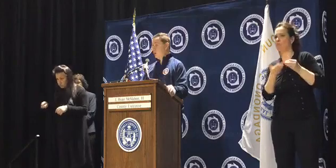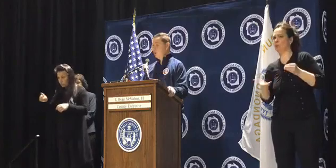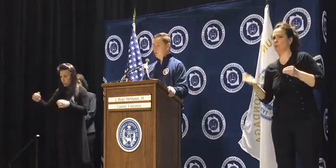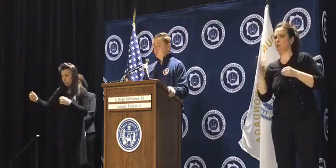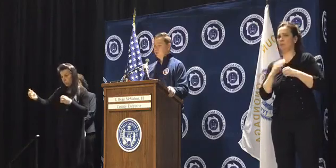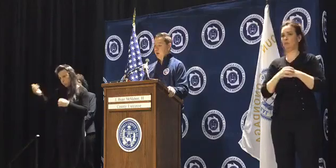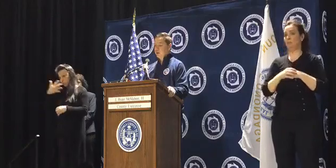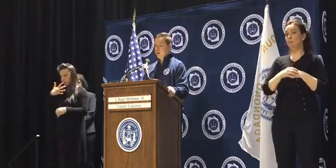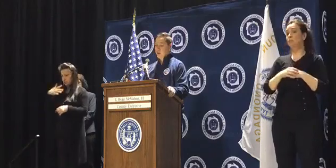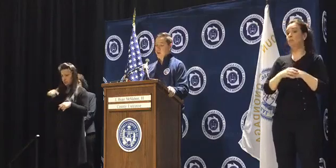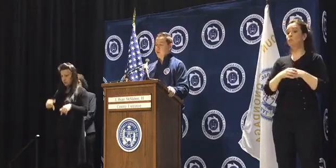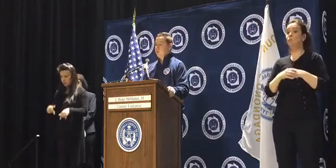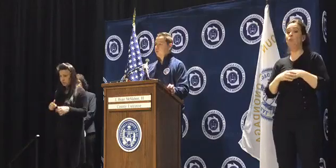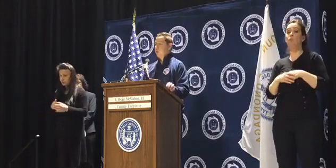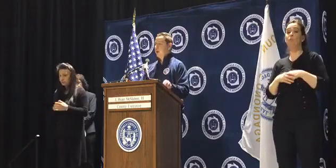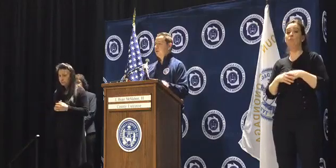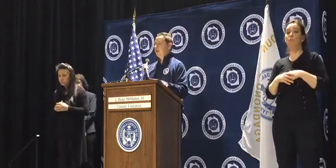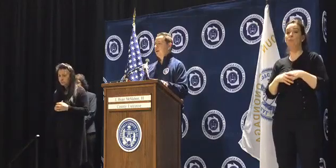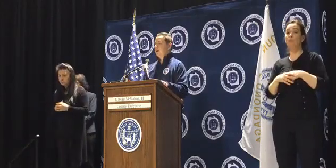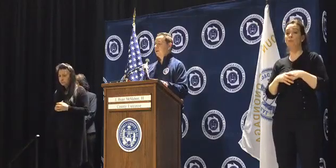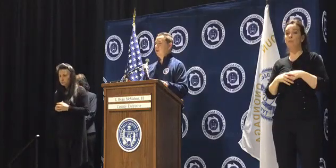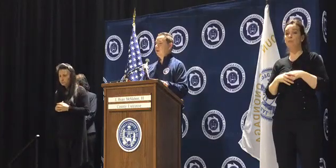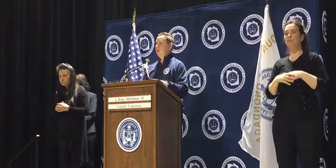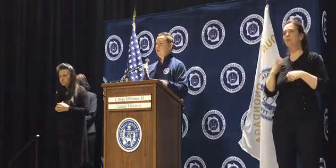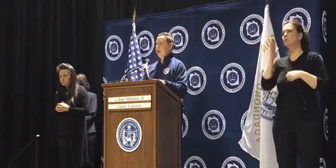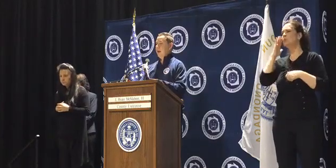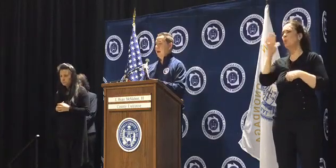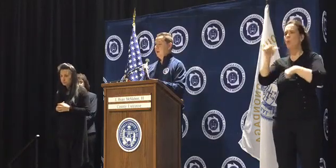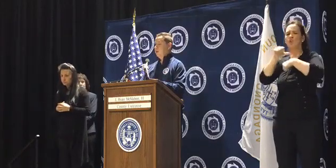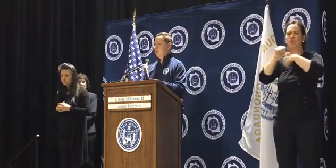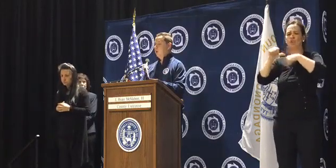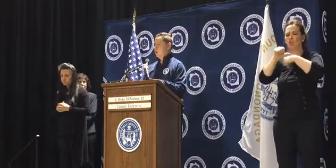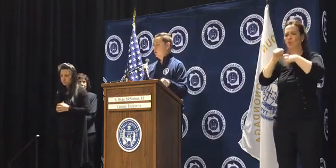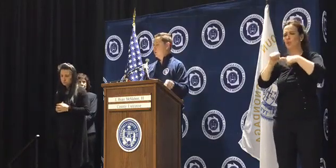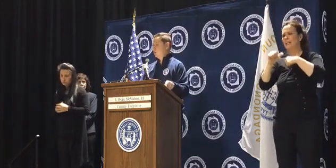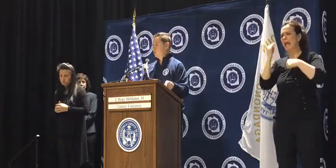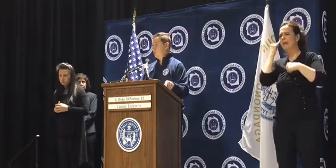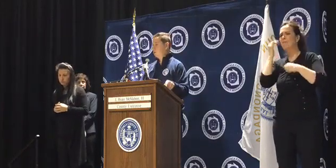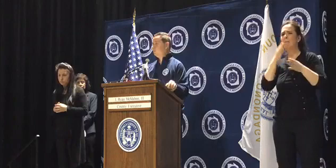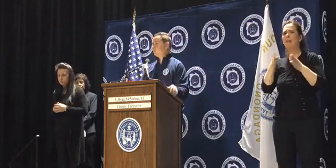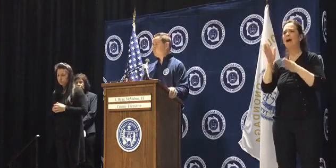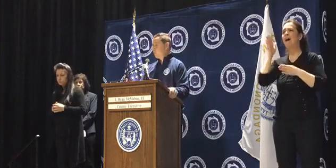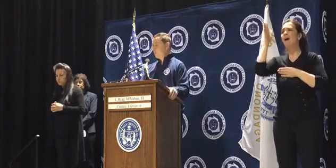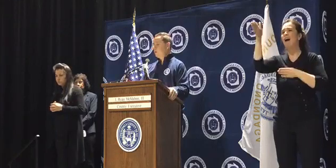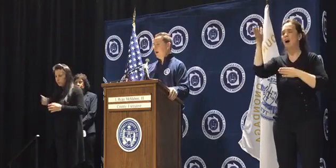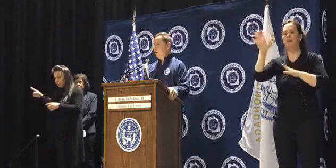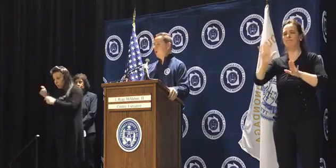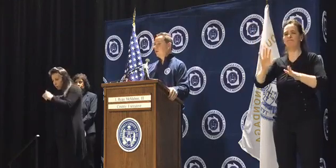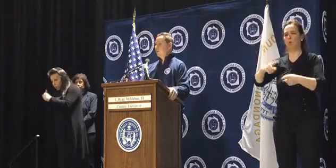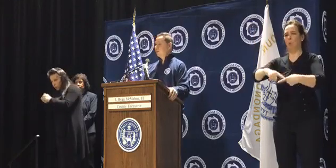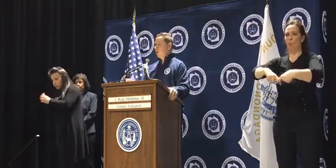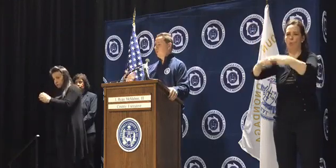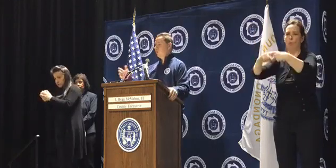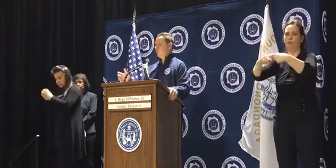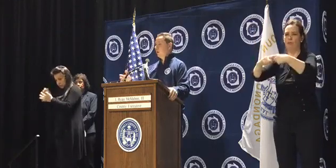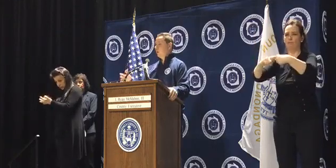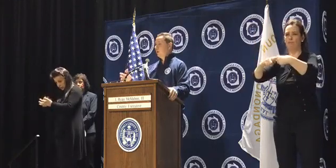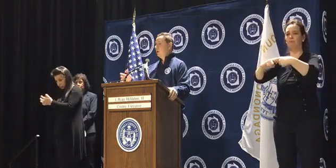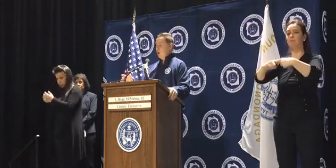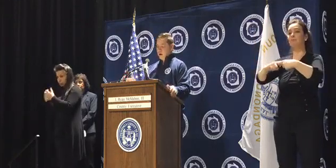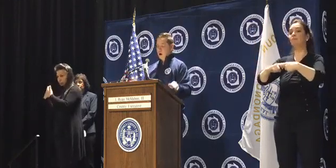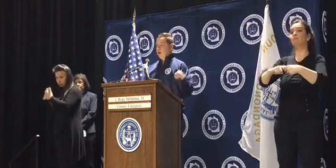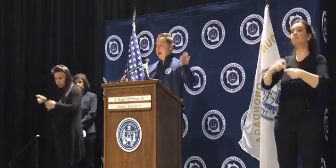those the supply chain in. The supply chain today is better than it was yesterday. Now, this is all